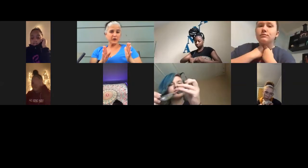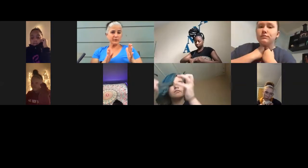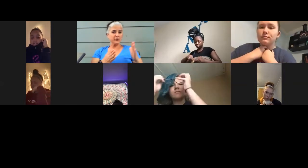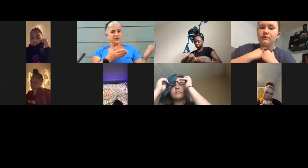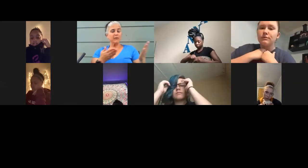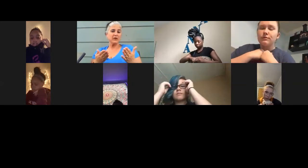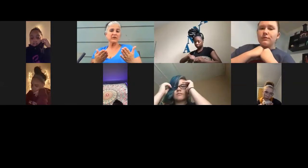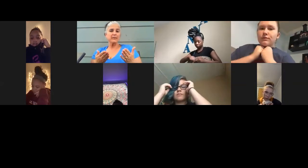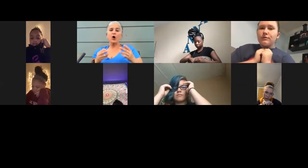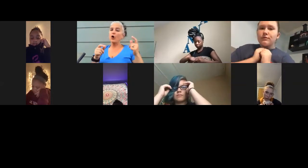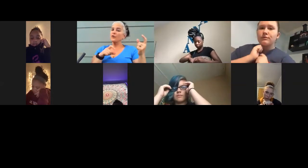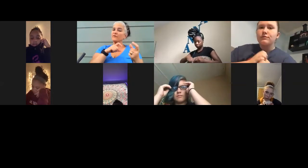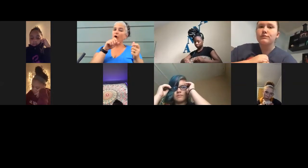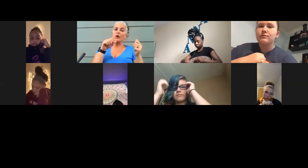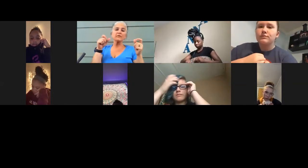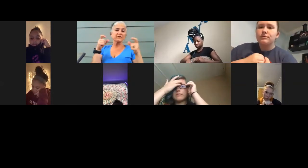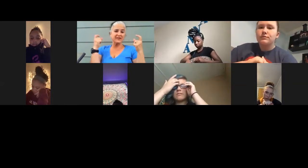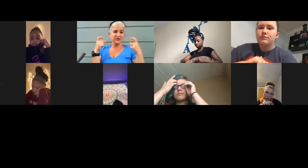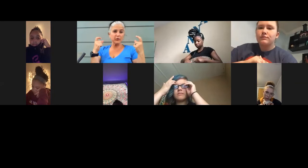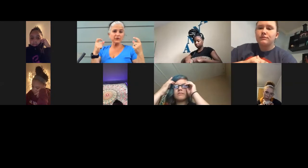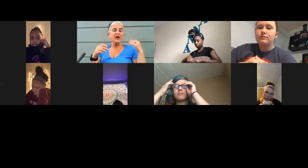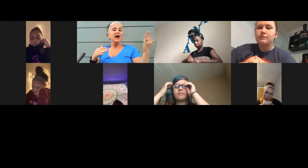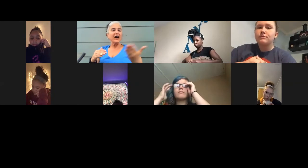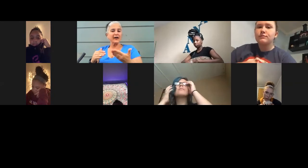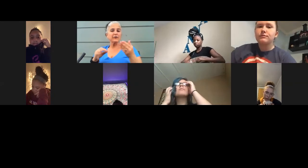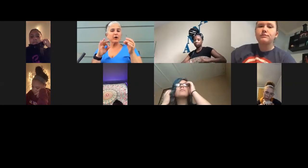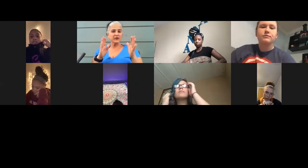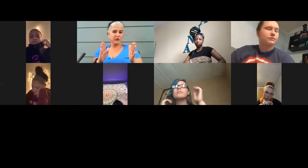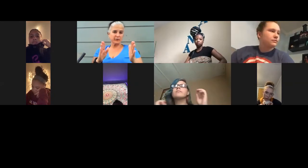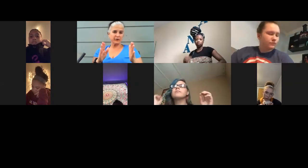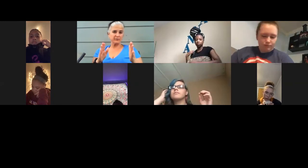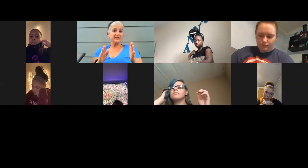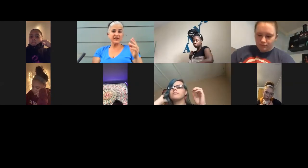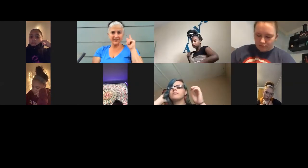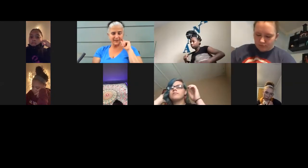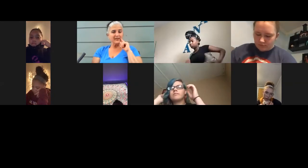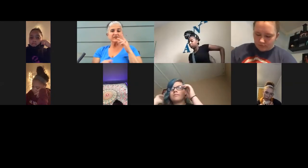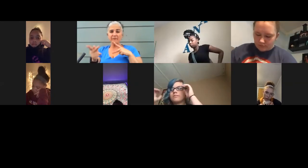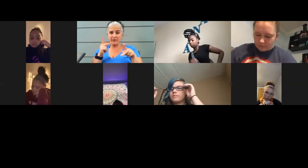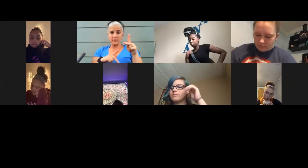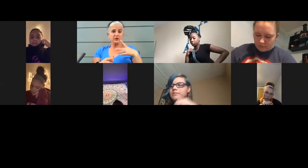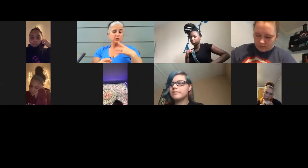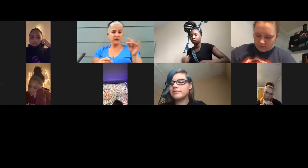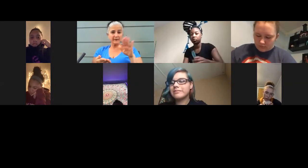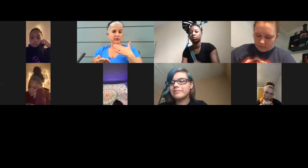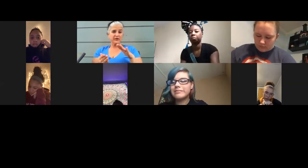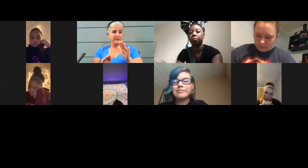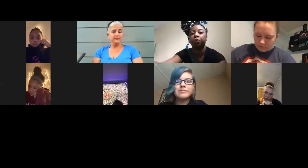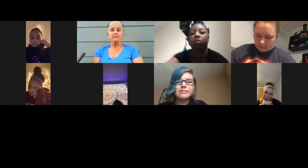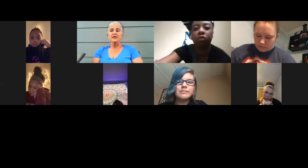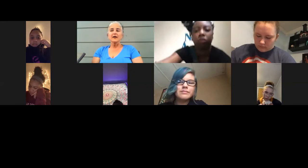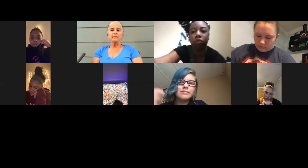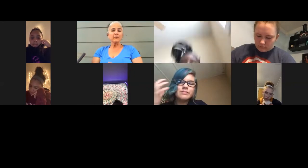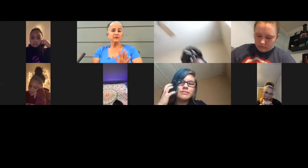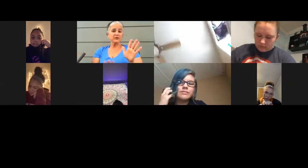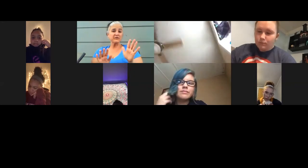their own interpreters to come with them. All of the festivals hire their own interpreters because yes, deaf people do like